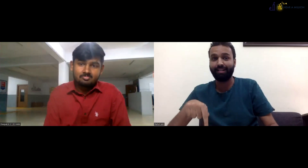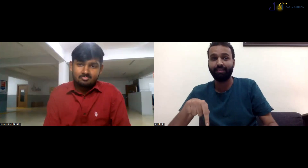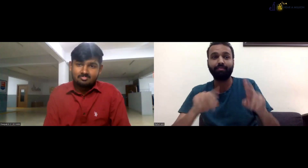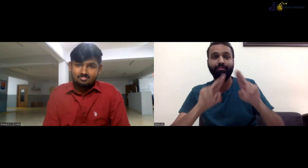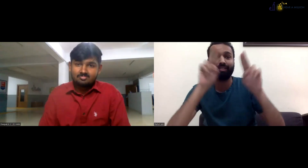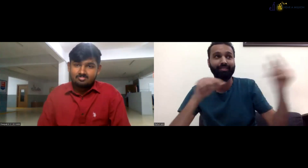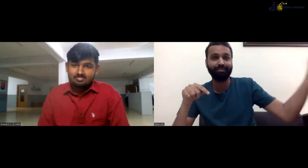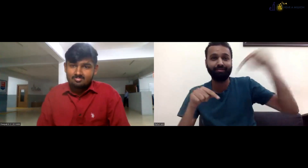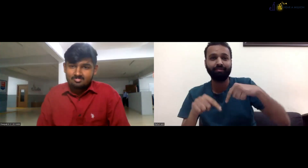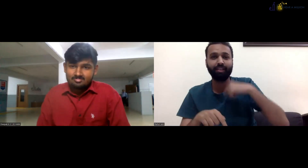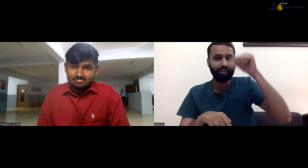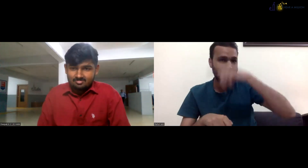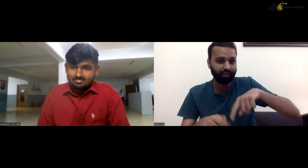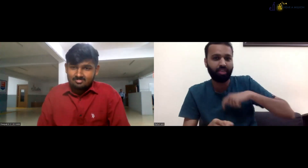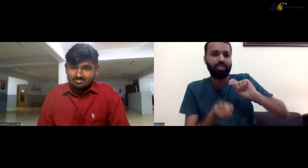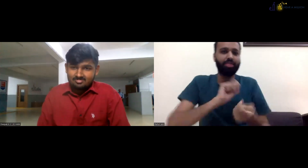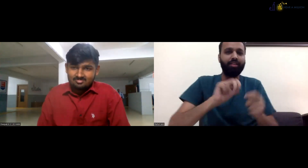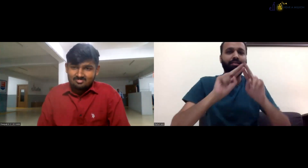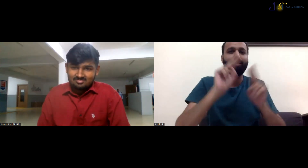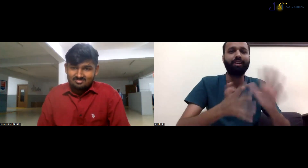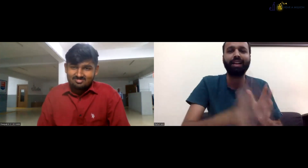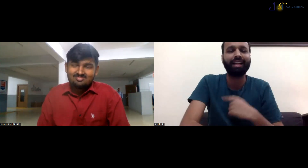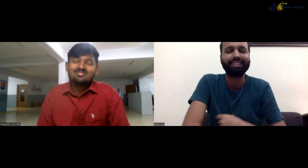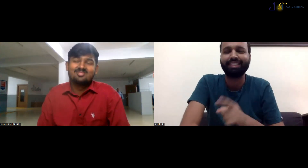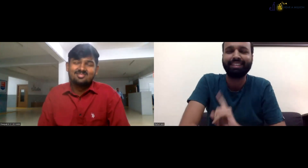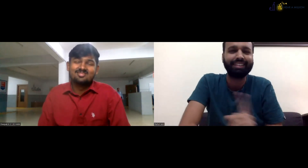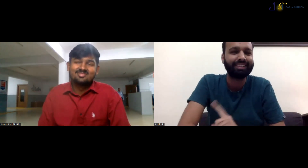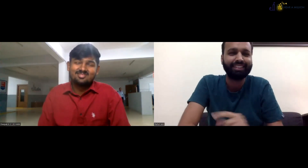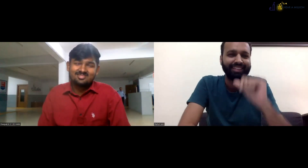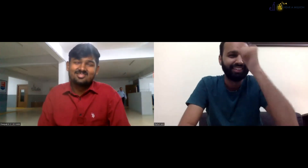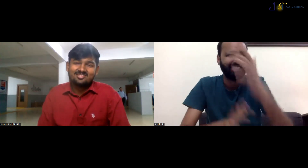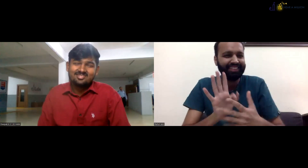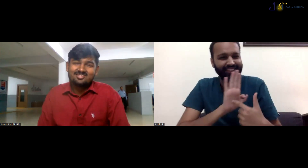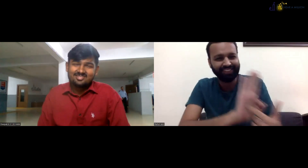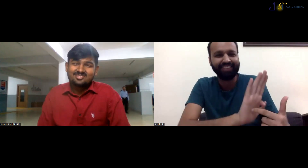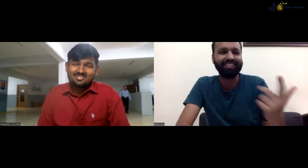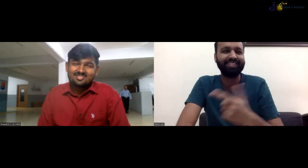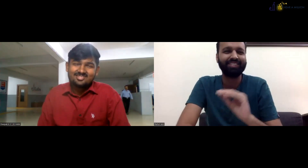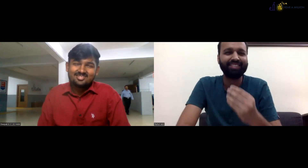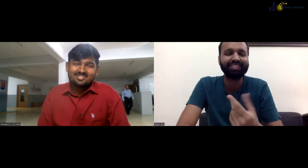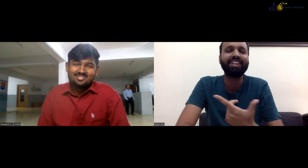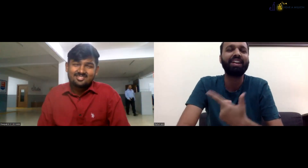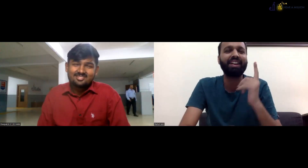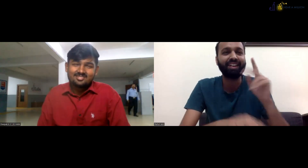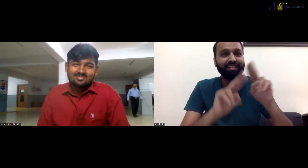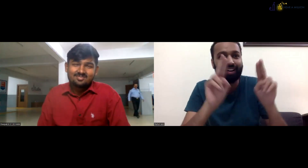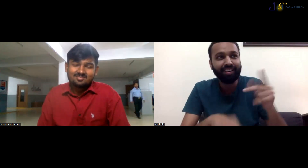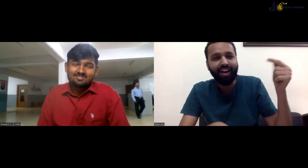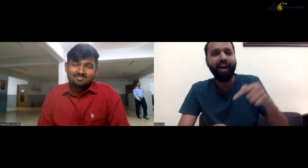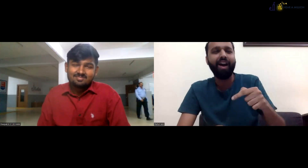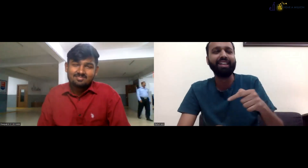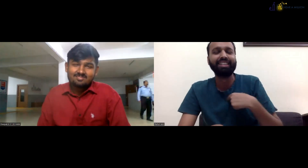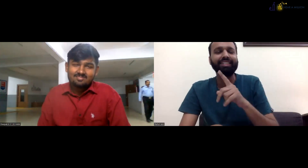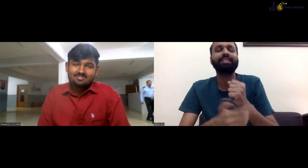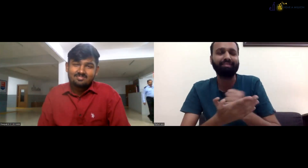respect their language choice and use ASL. And similarly, when they come